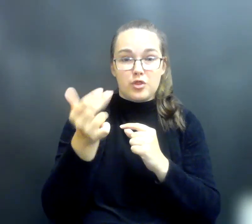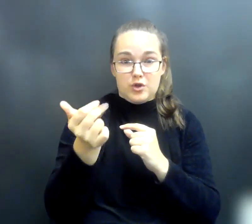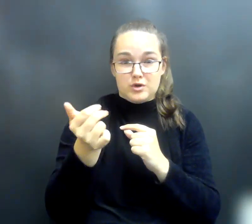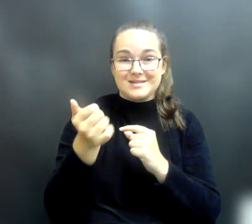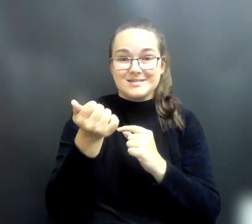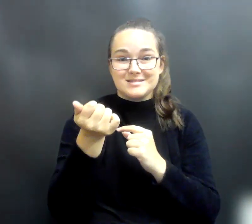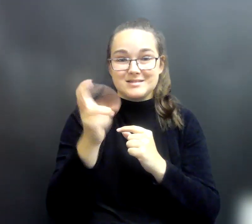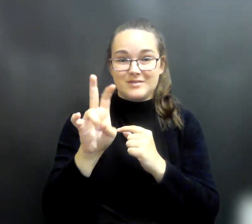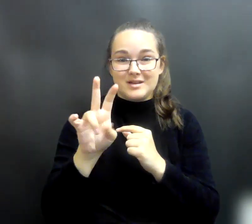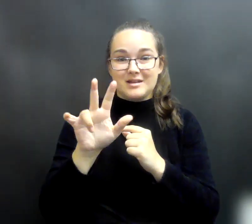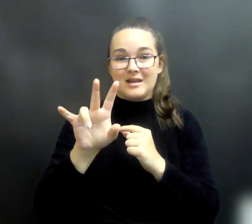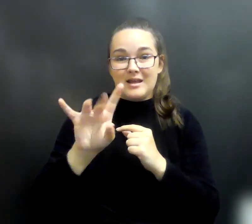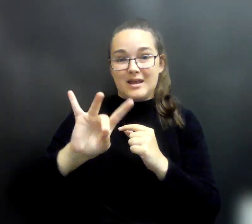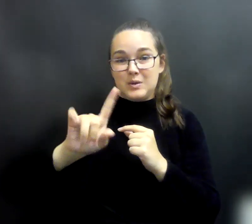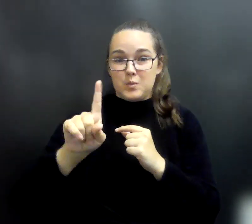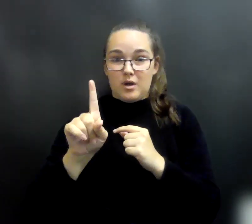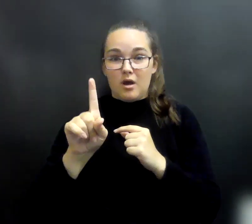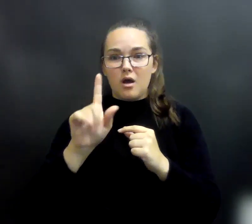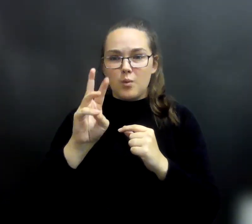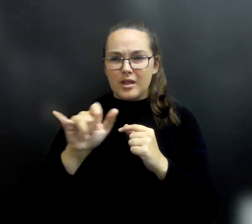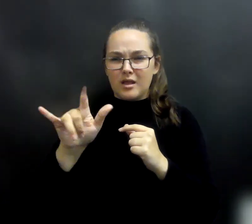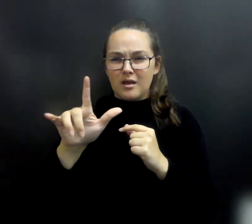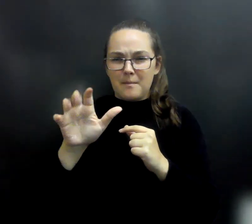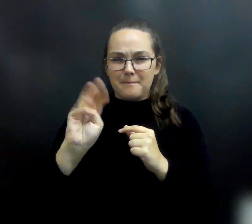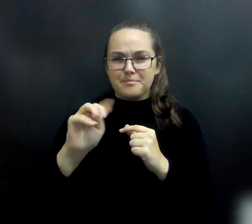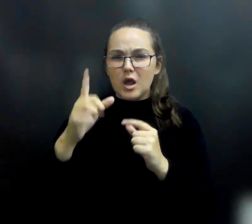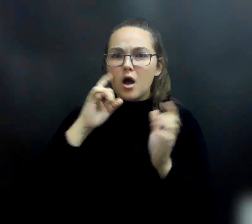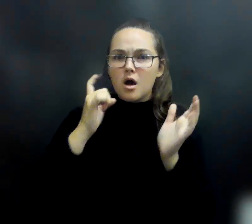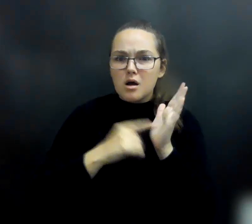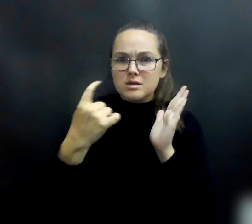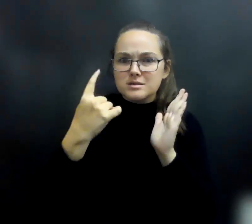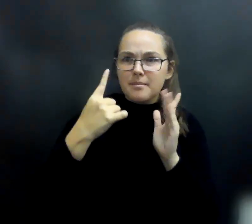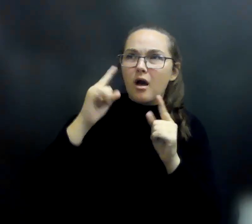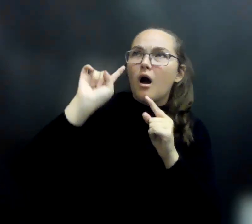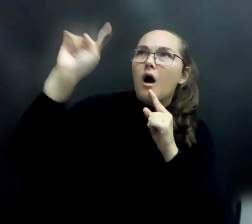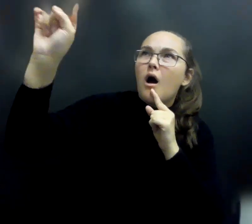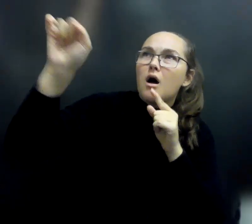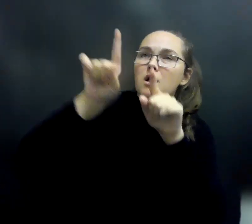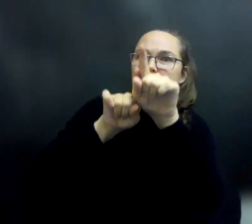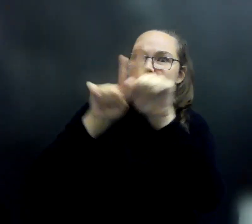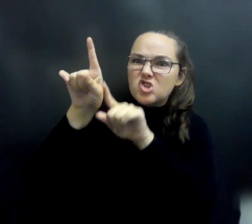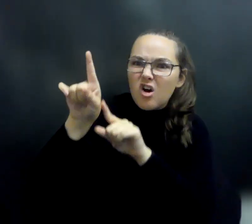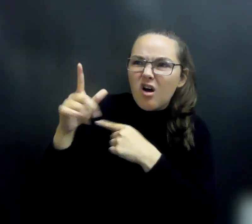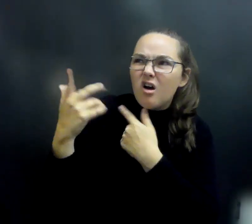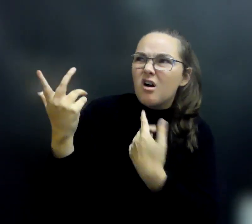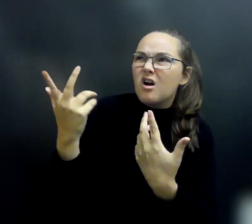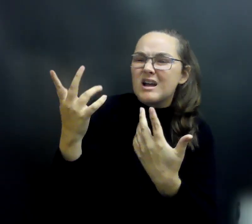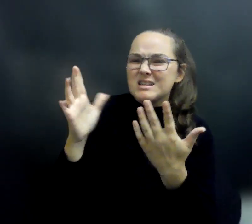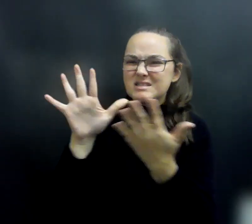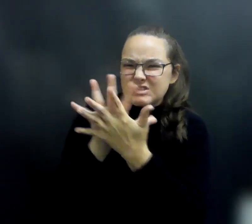William noticed something unusual in the sky. Could it be a star? No, it was too blurry to be a